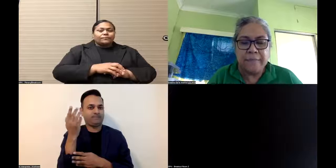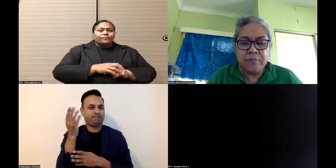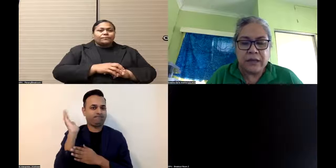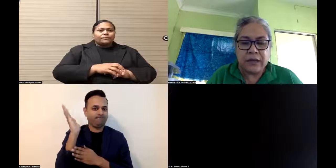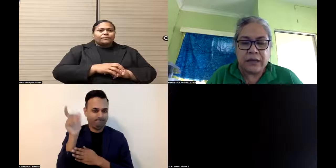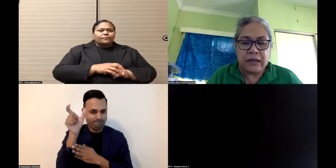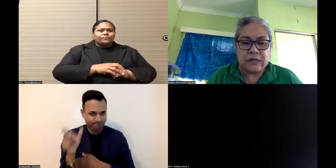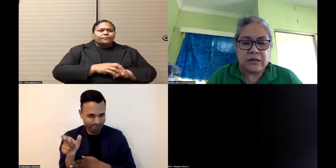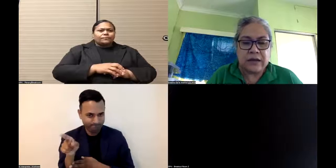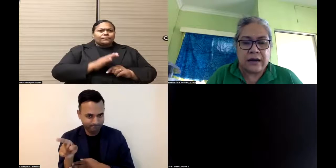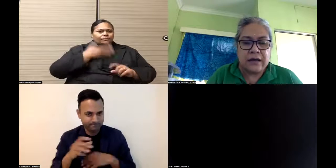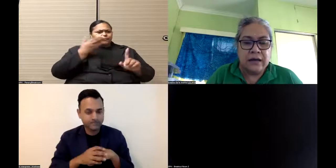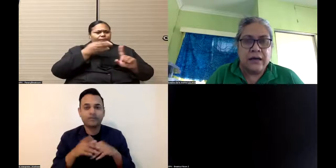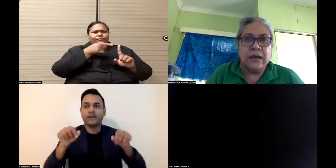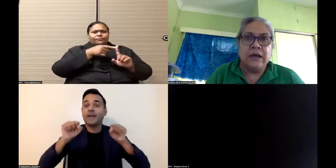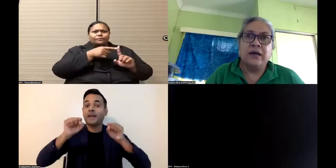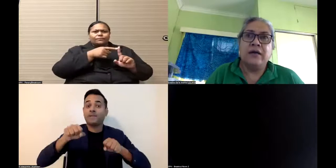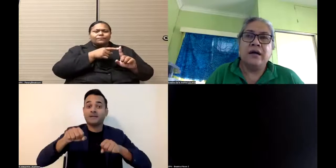speaker